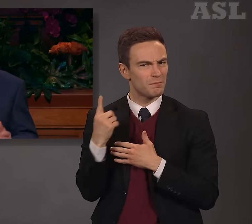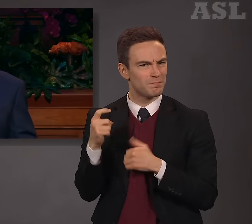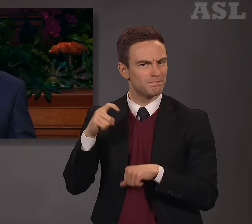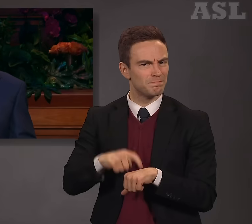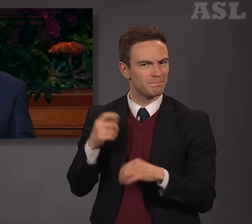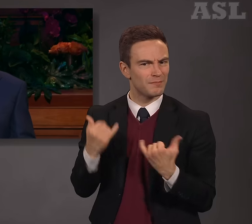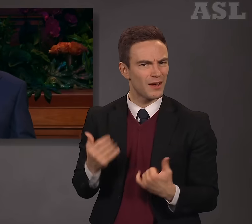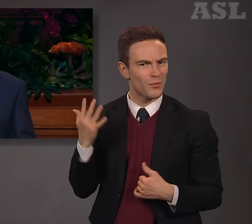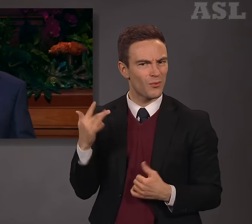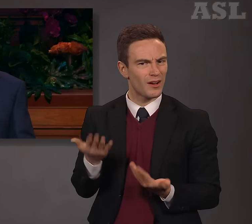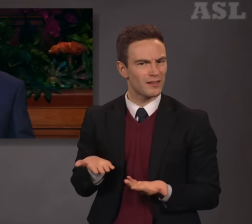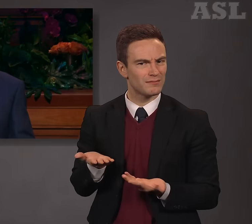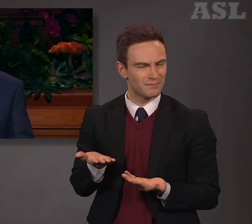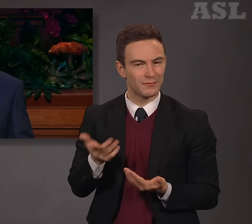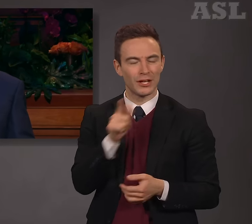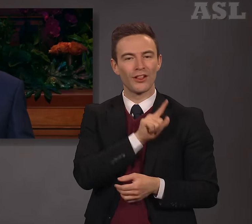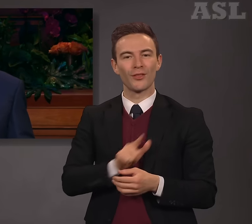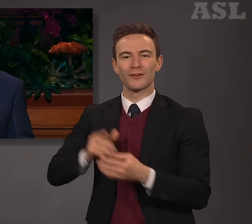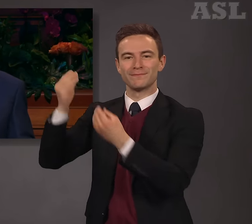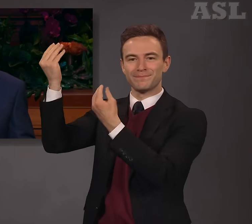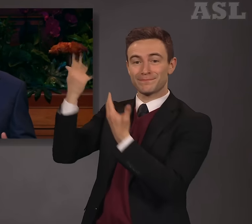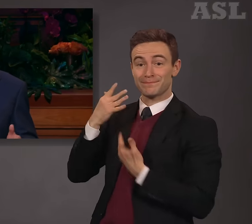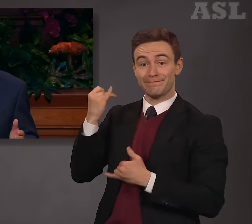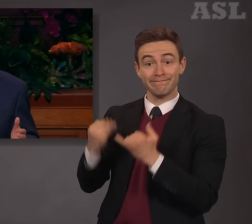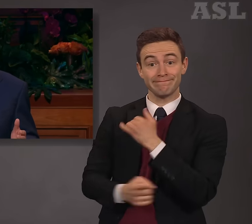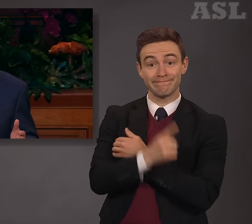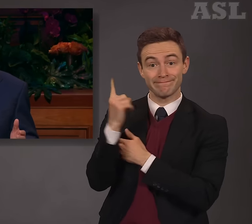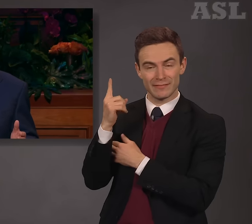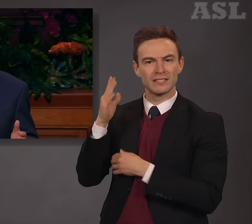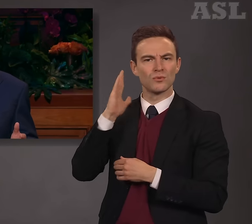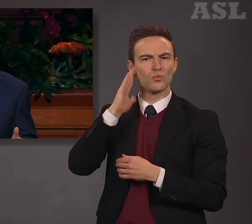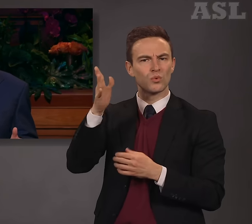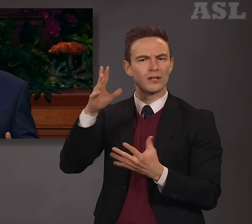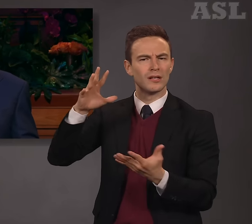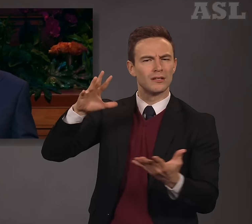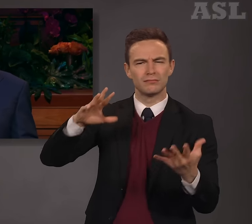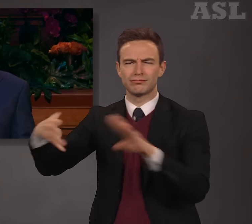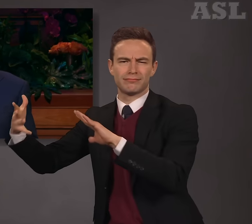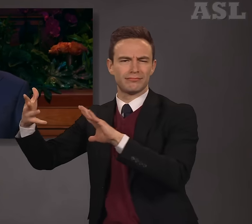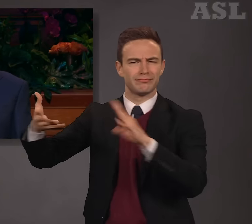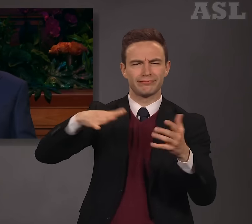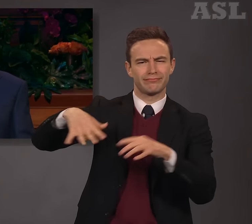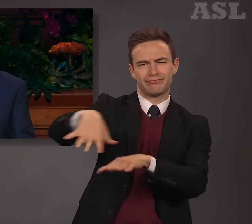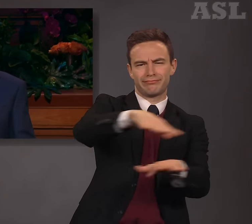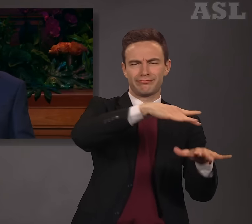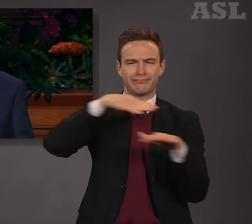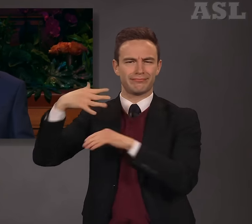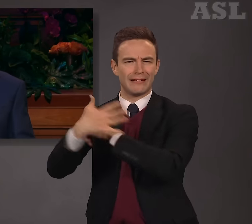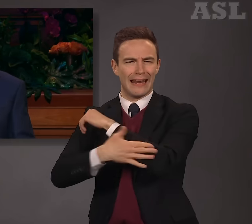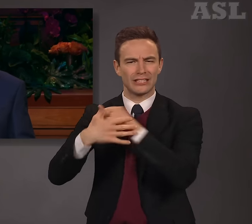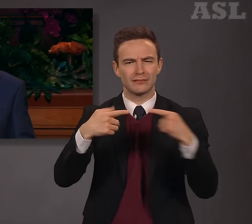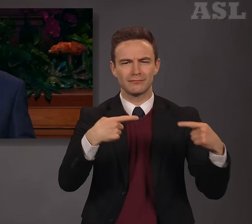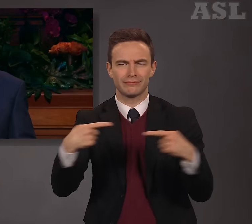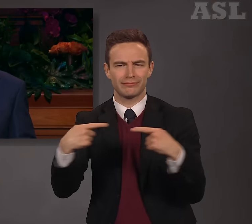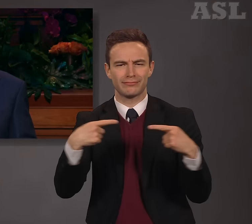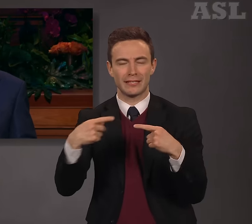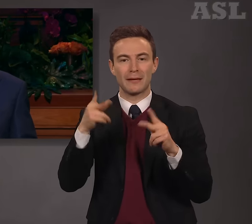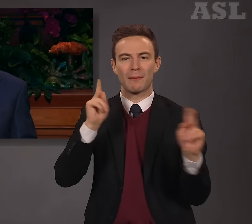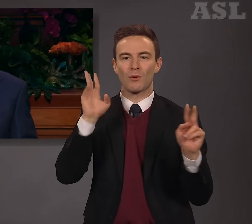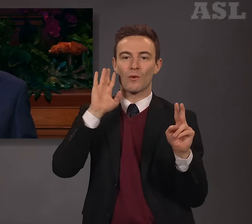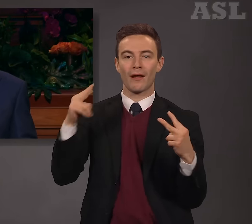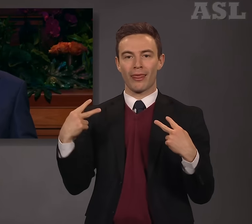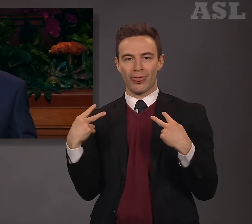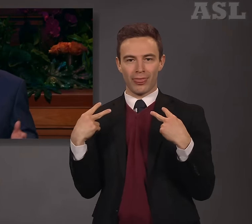told us that in the last days, there would be distress among nations. People would be lovers of their own